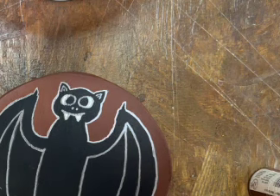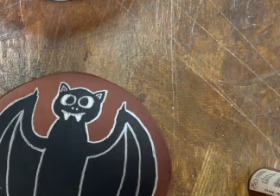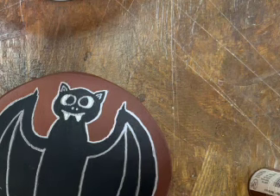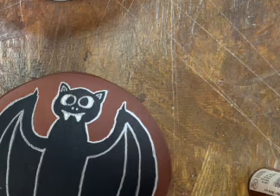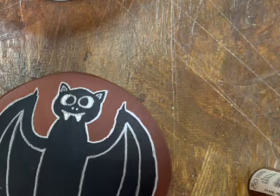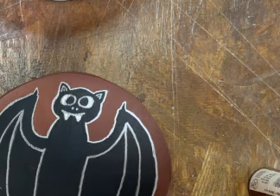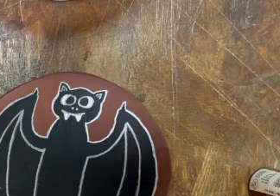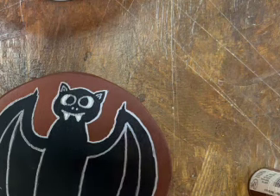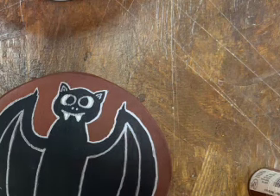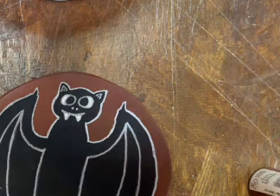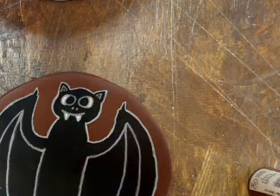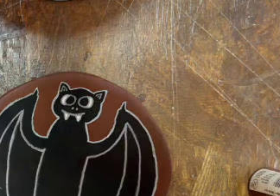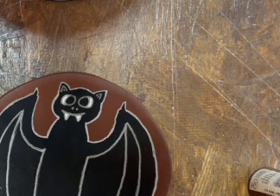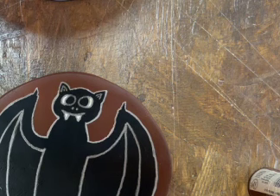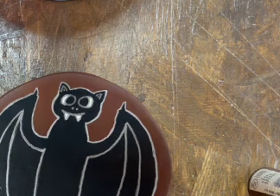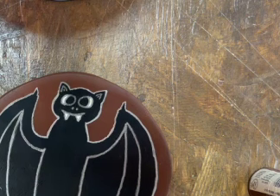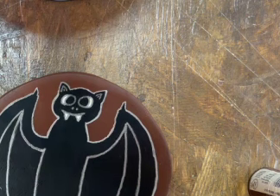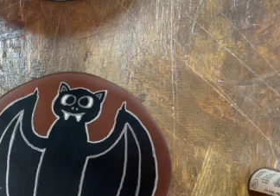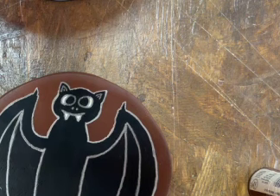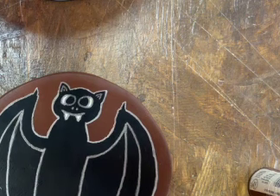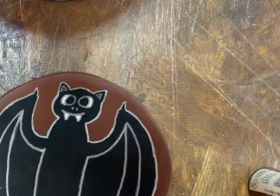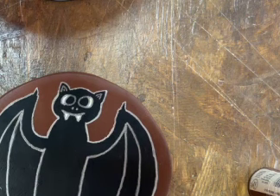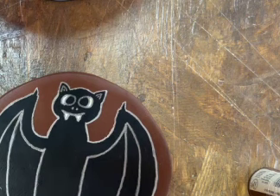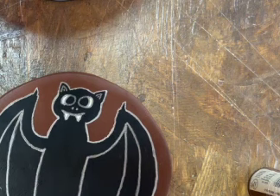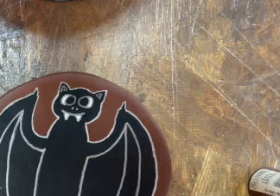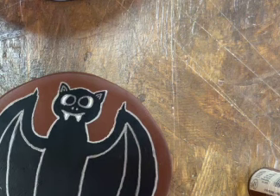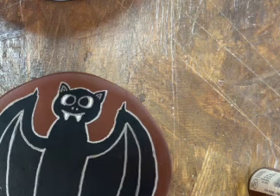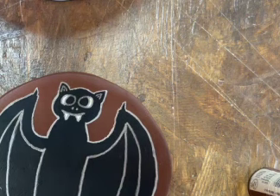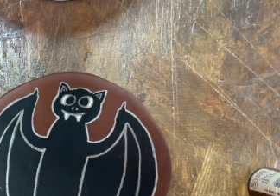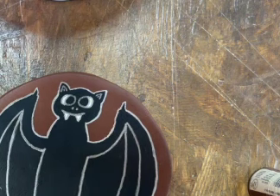I'm going to use the same brush for the black.